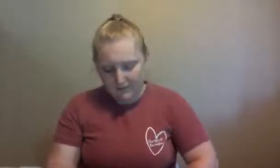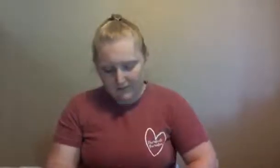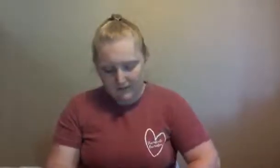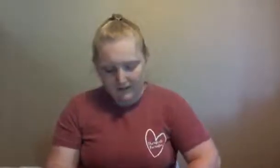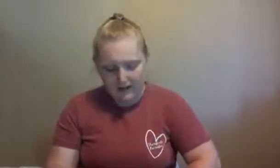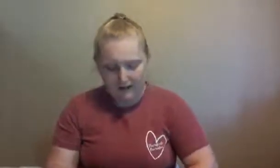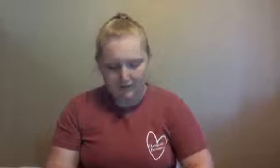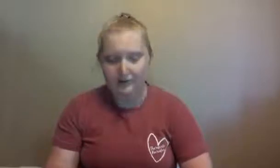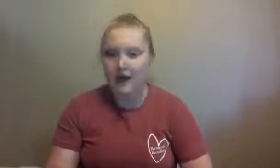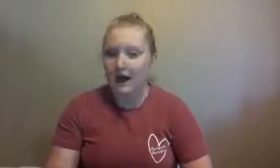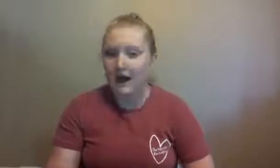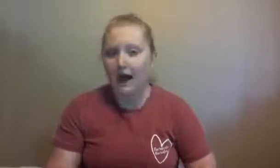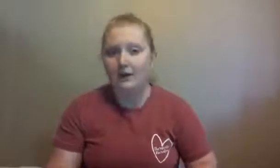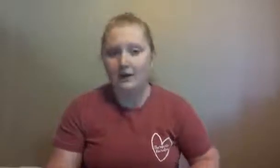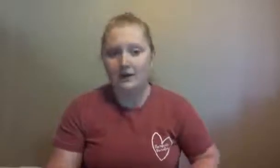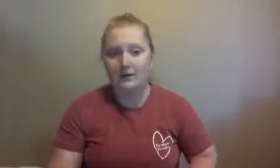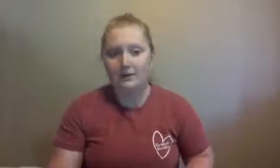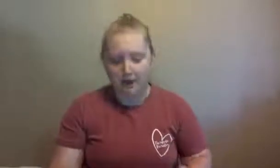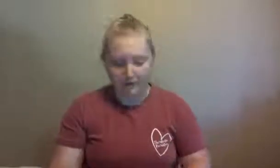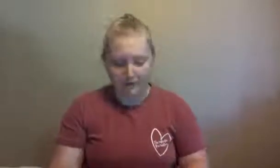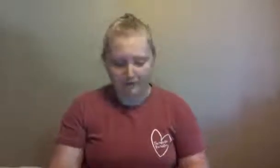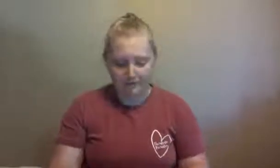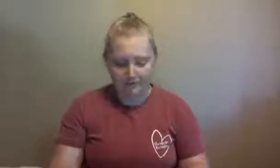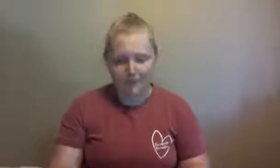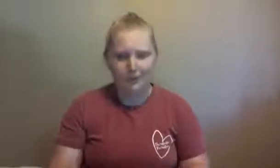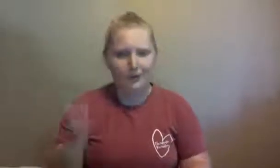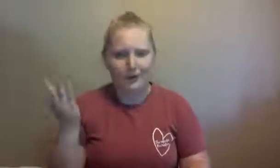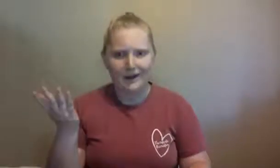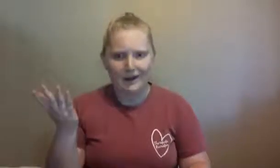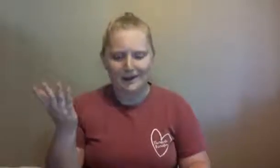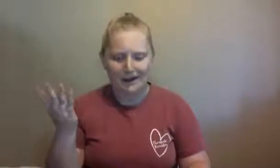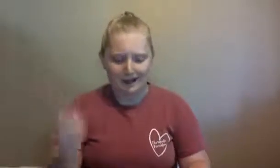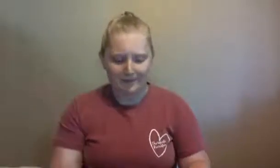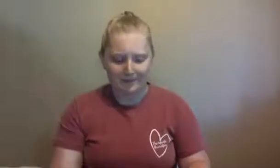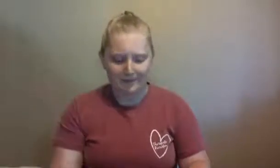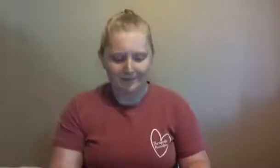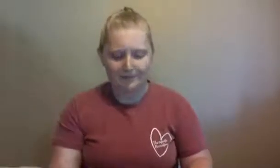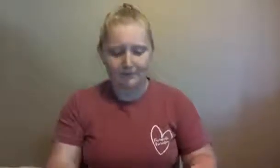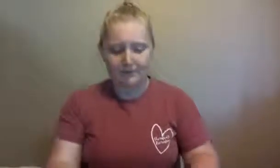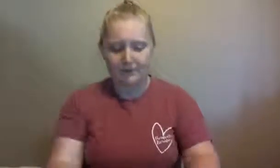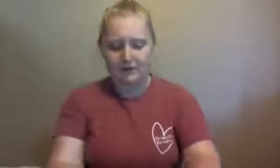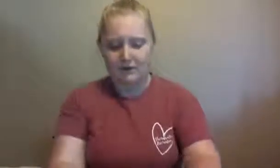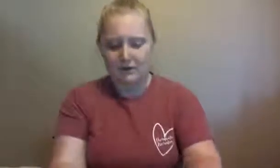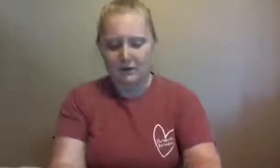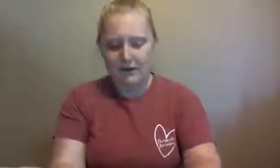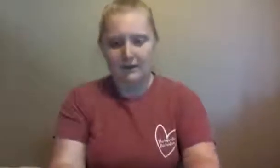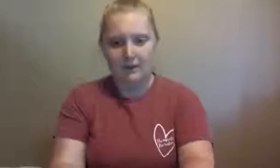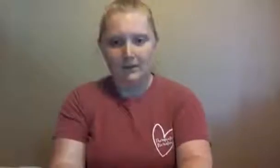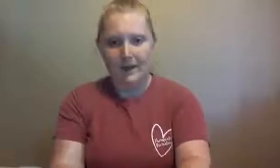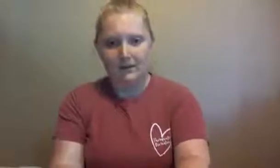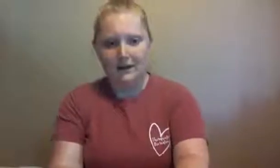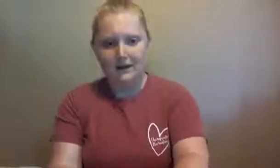of seed, and for that I would be grateful. What am I? Do you guys know what that one is?